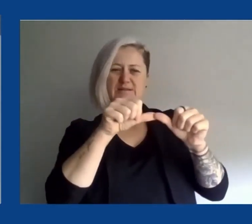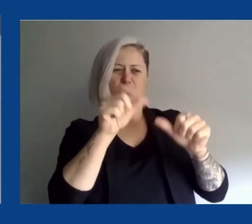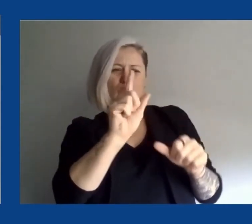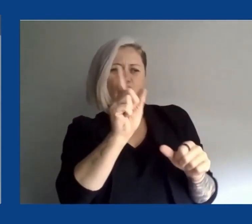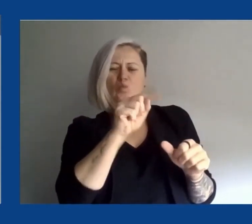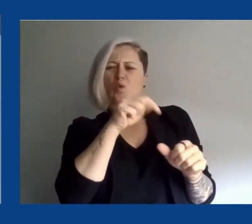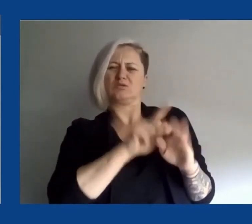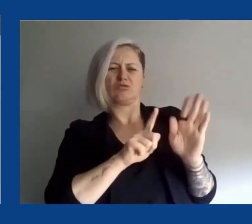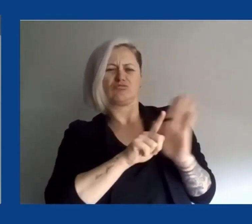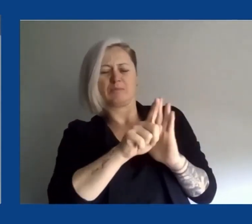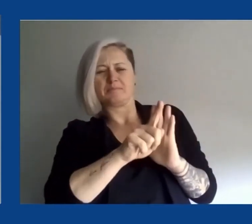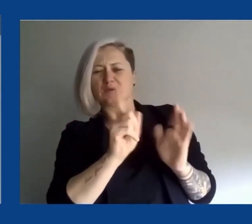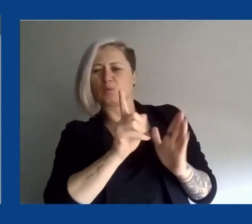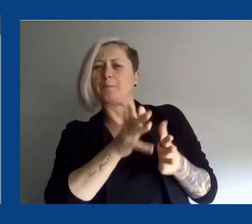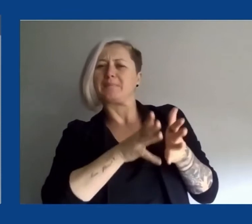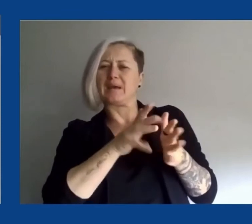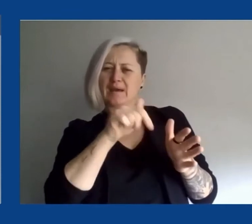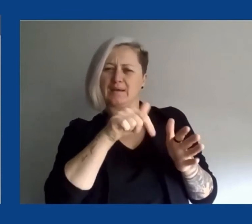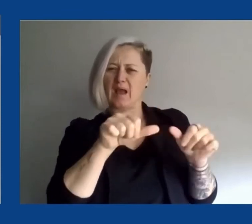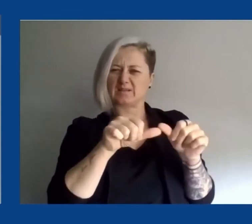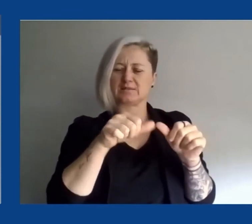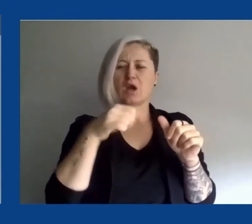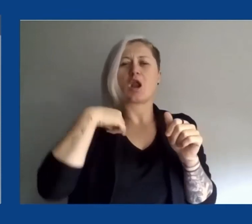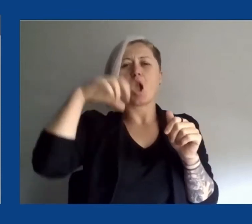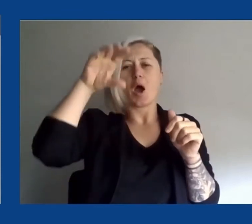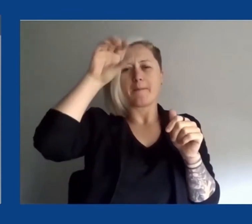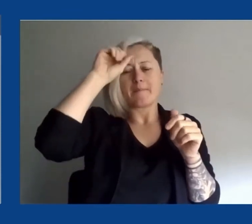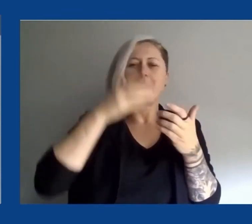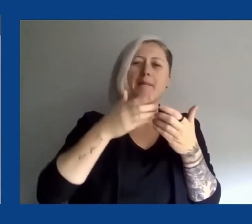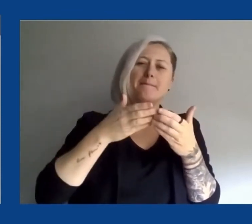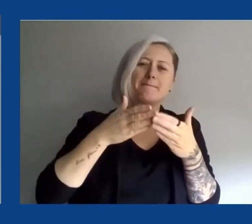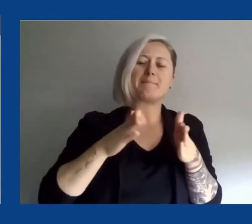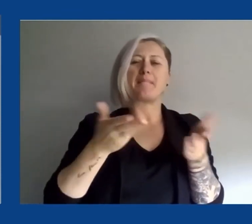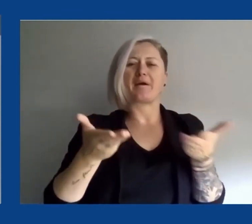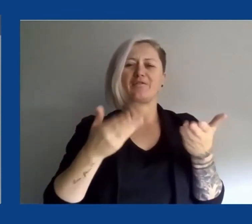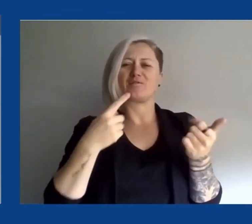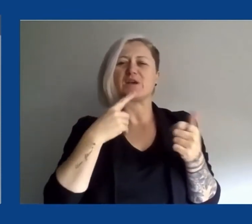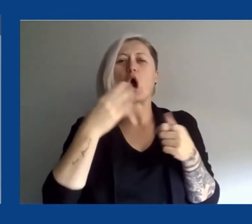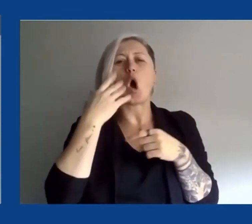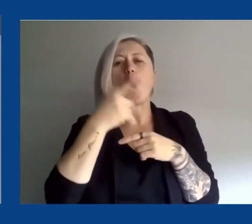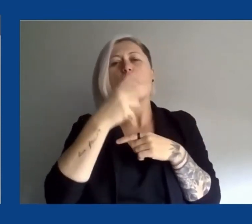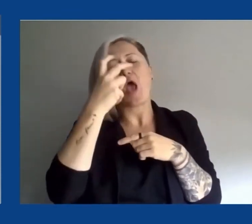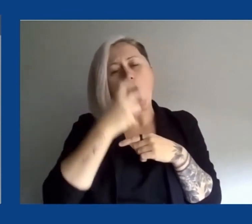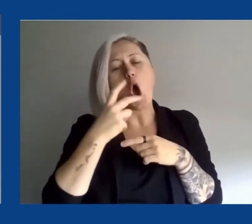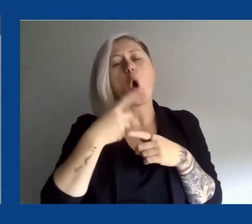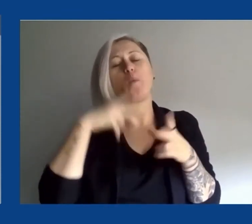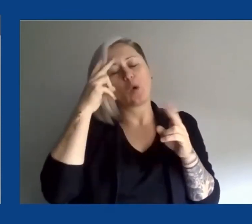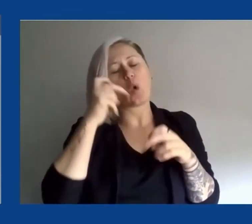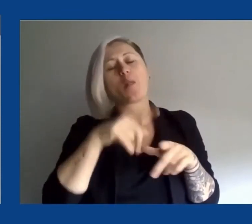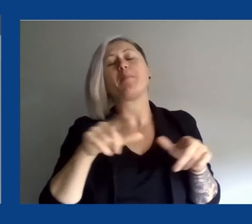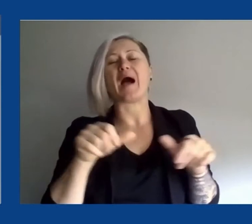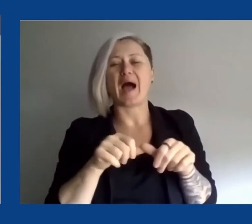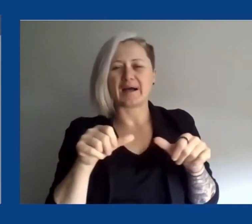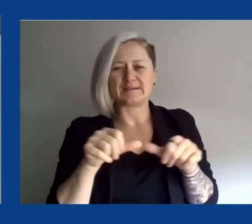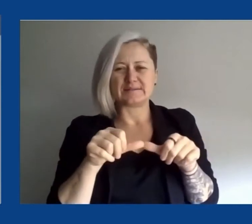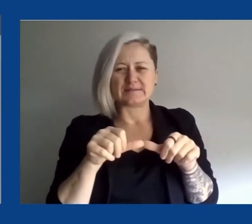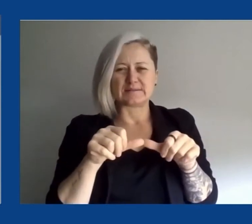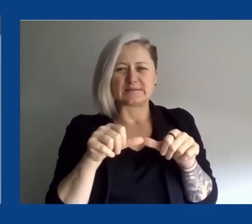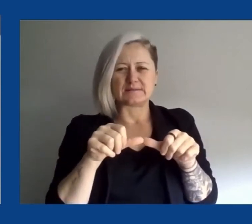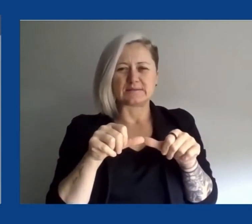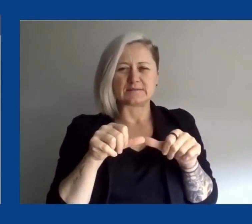early public servants used to say, oh, when we're old, we call our old people auntie. But